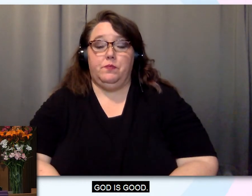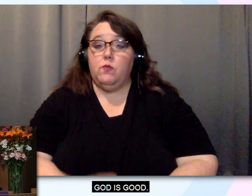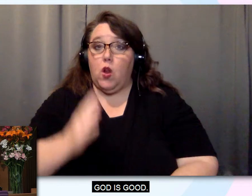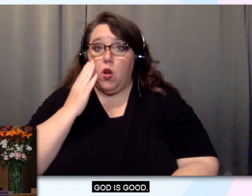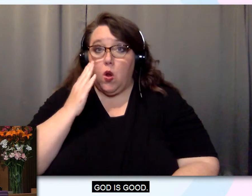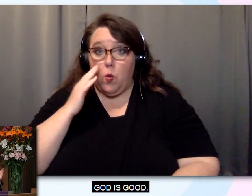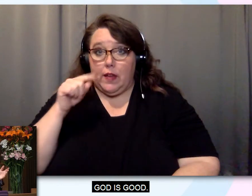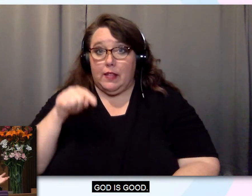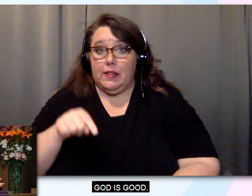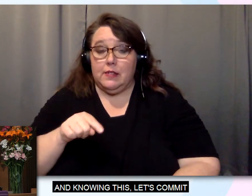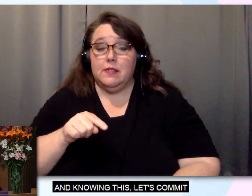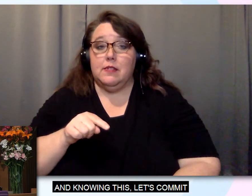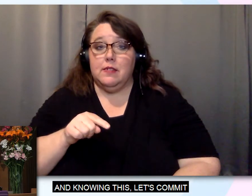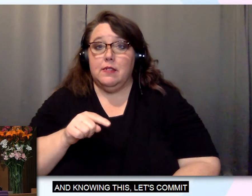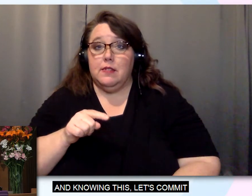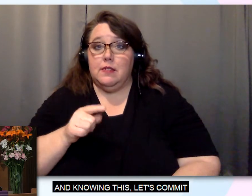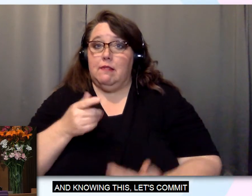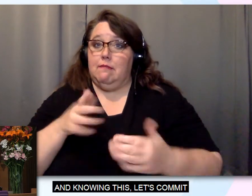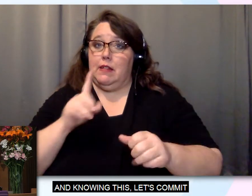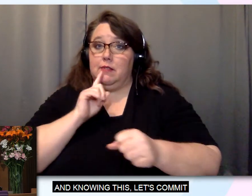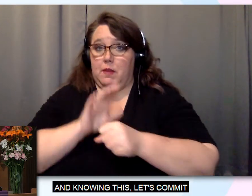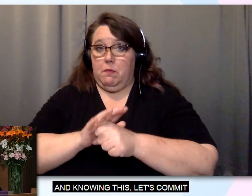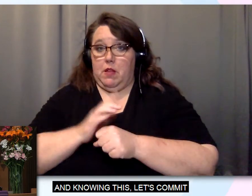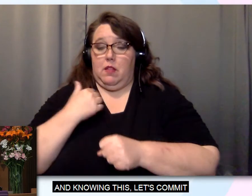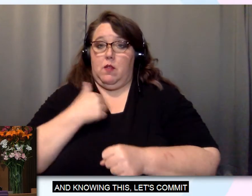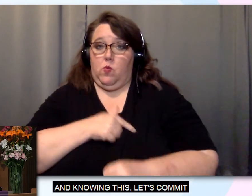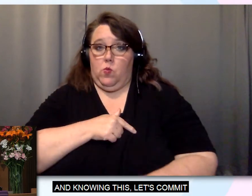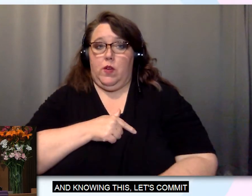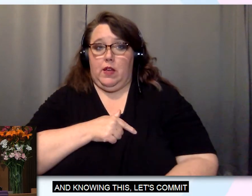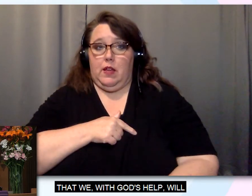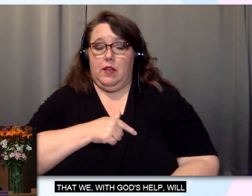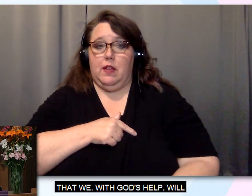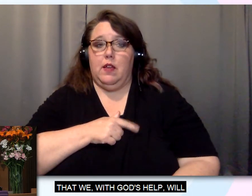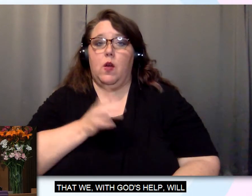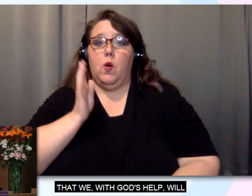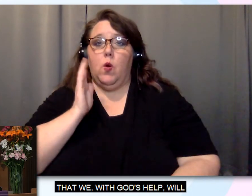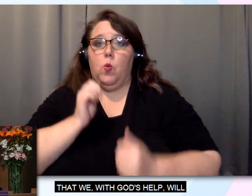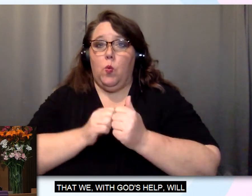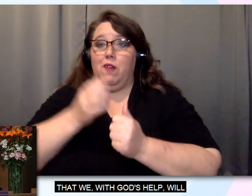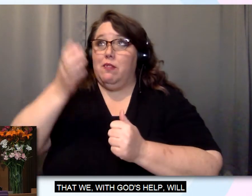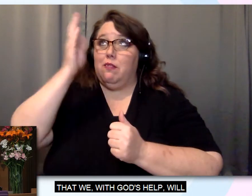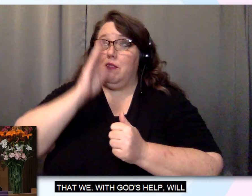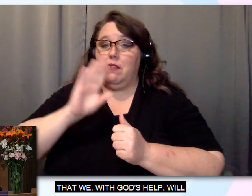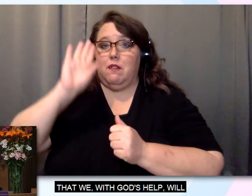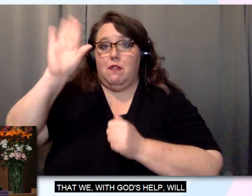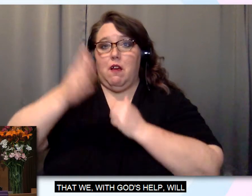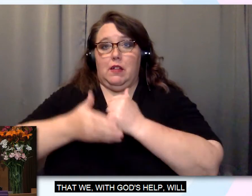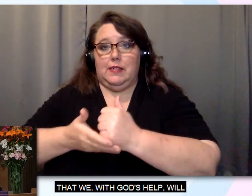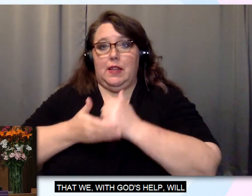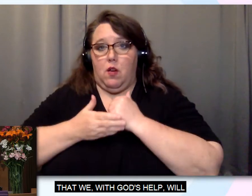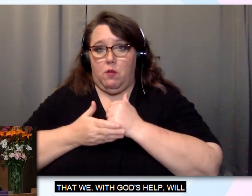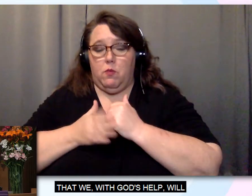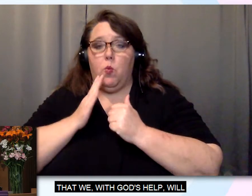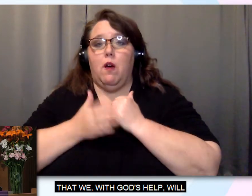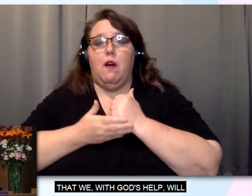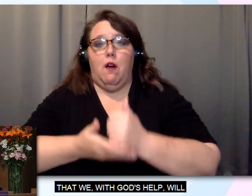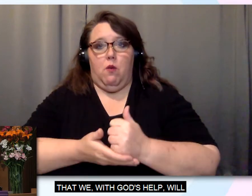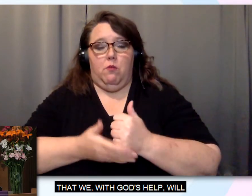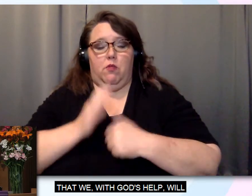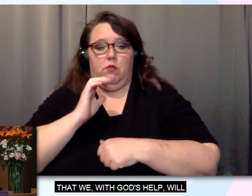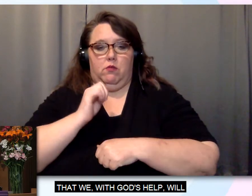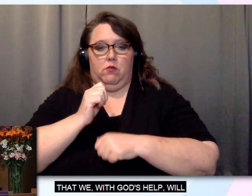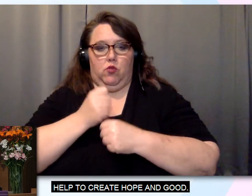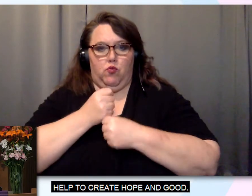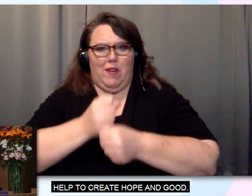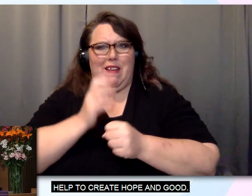good. And knowing this, let's commit that we, with God's help, will